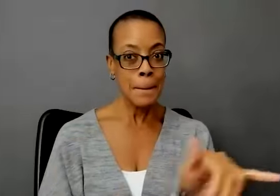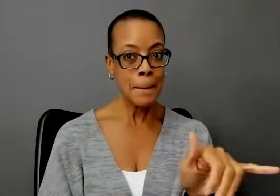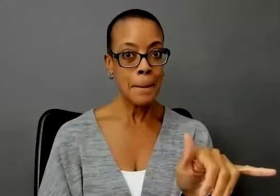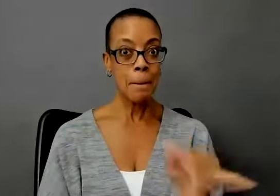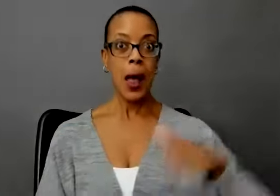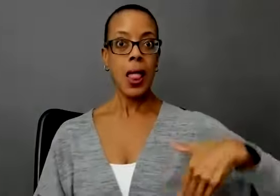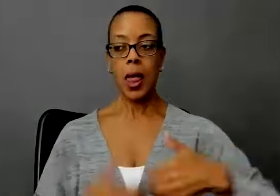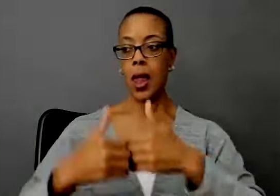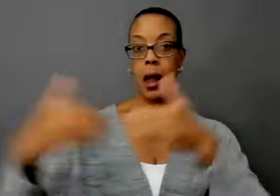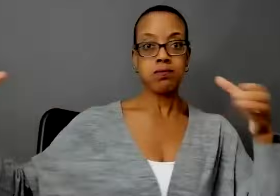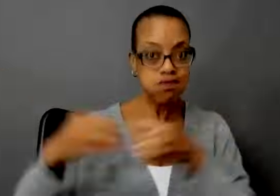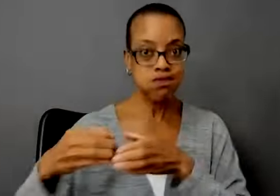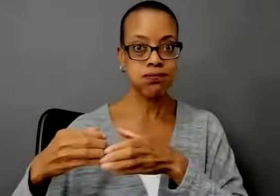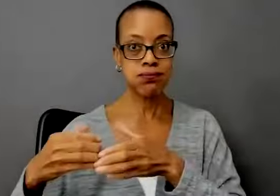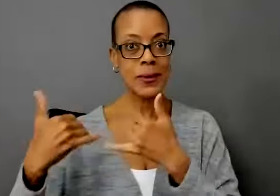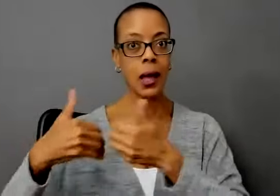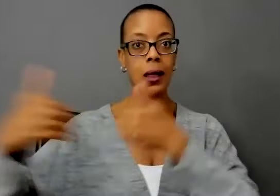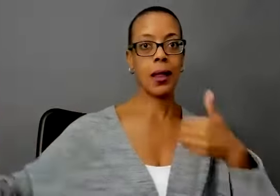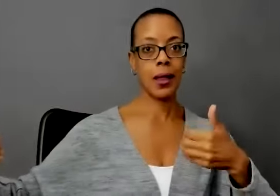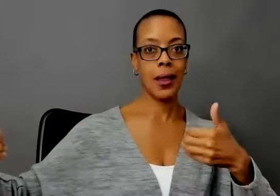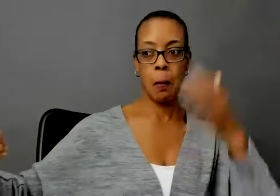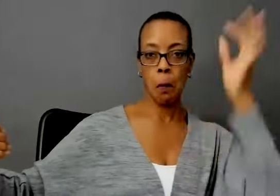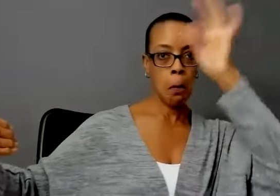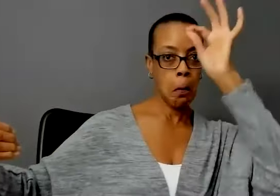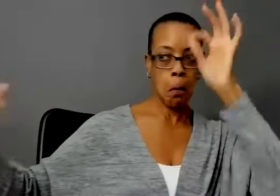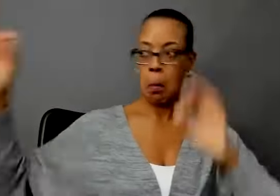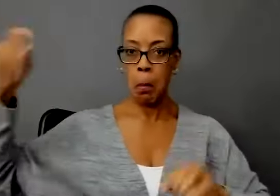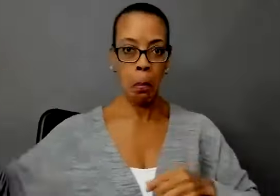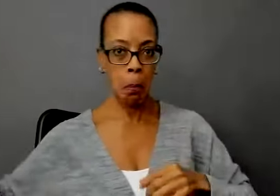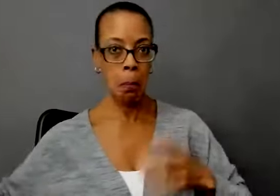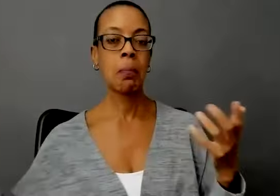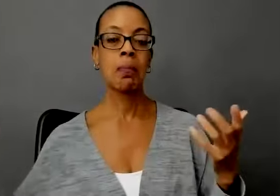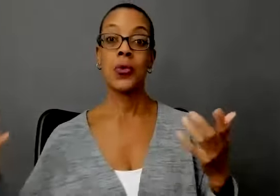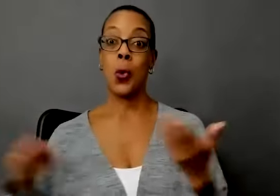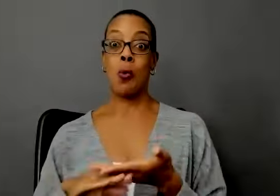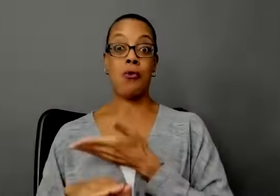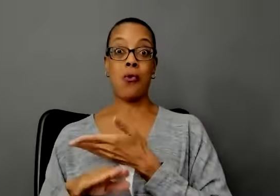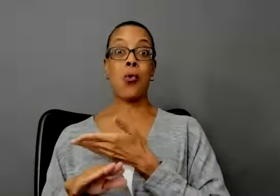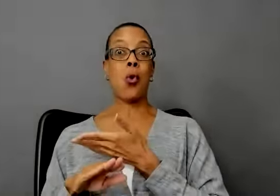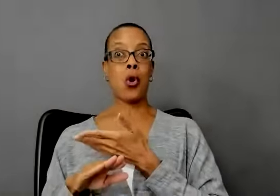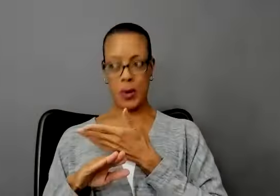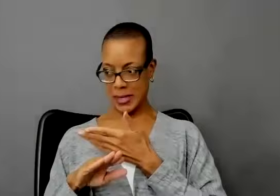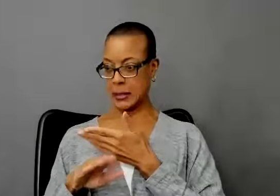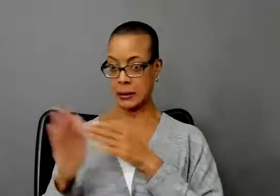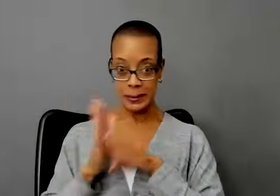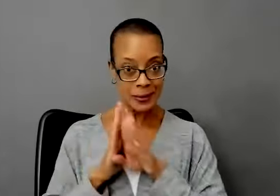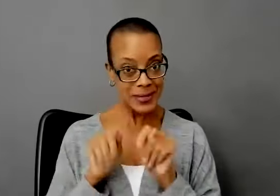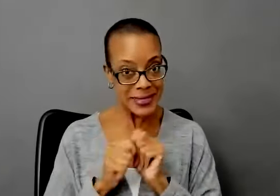yet. So before anything could start, we had to build a team that had a like-minded